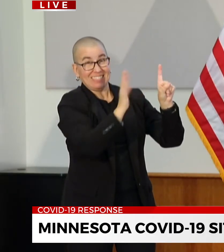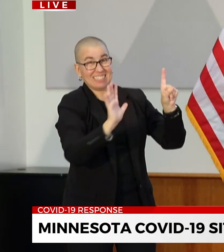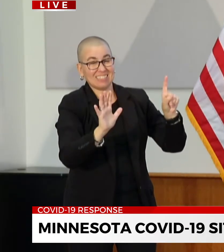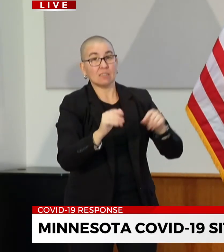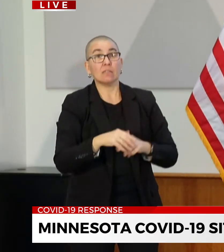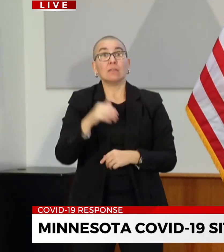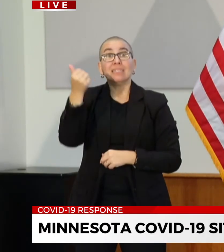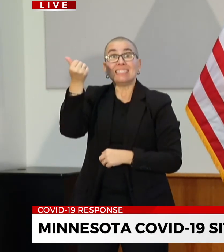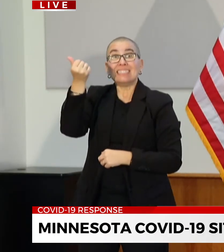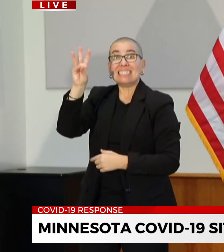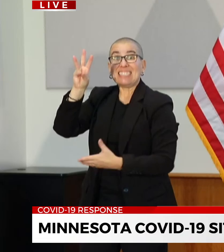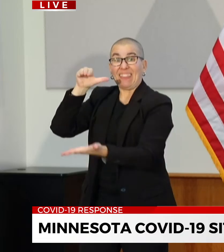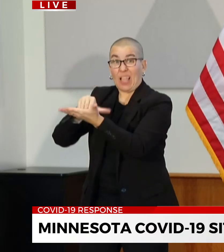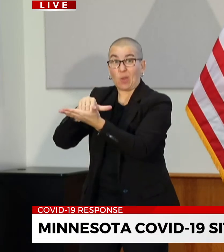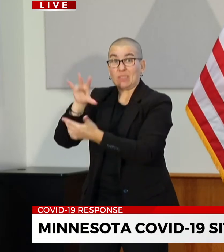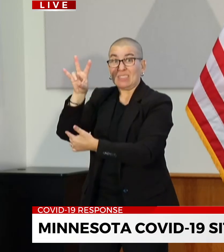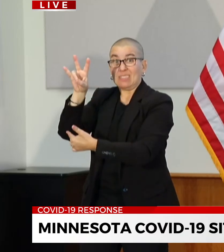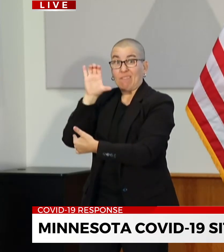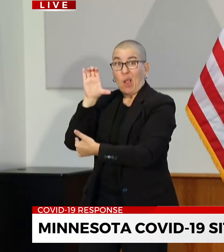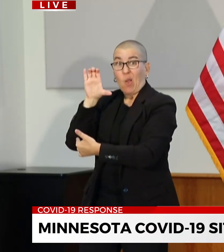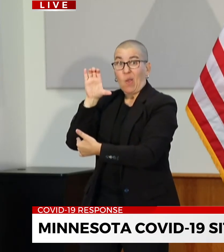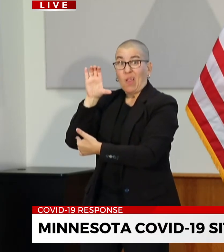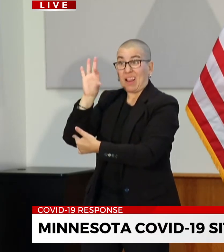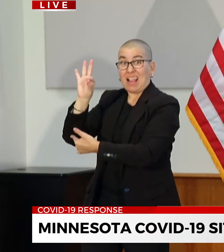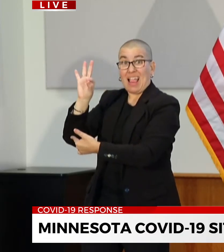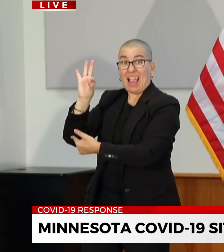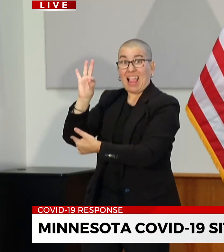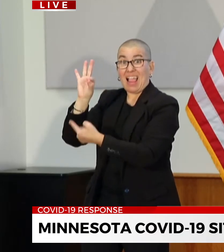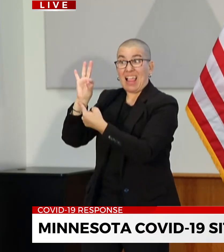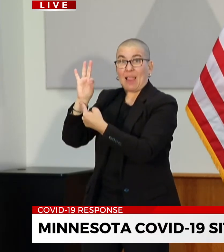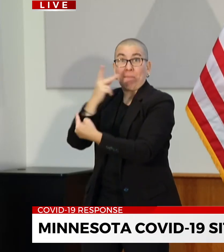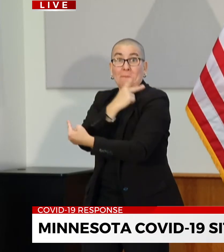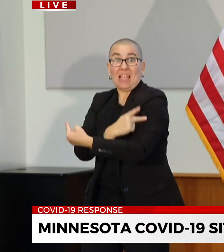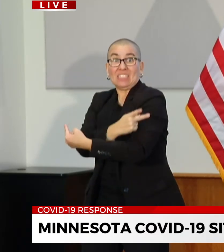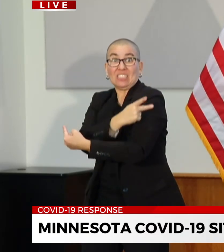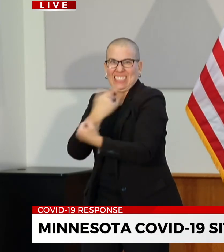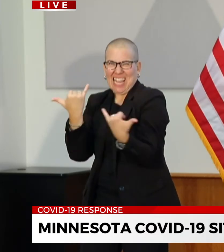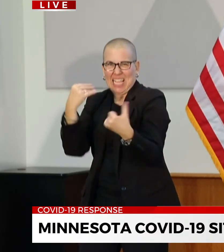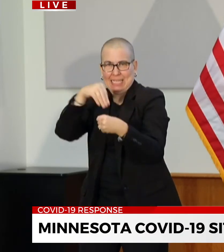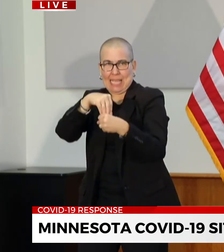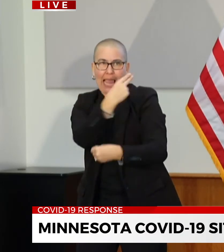16,791 patients hospitalized since the beginning of the pandemic in Minnesota.